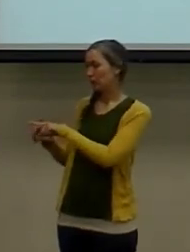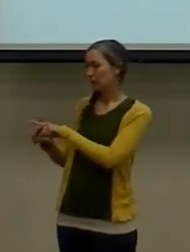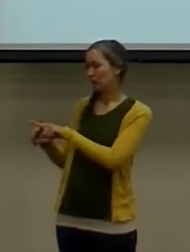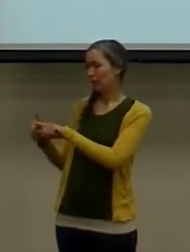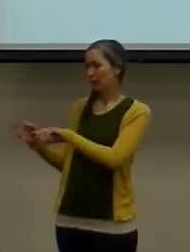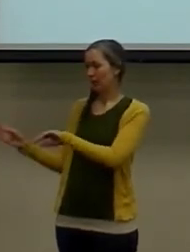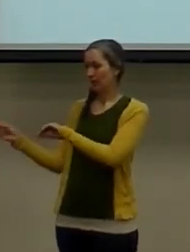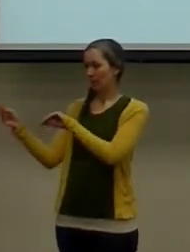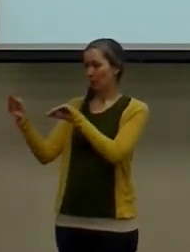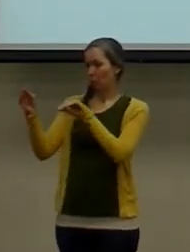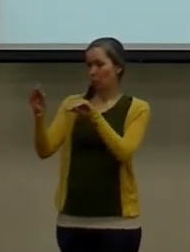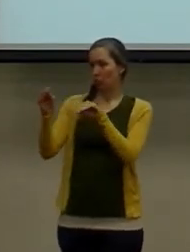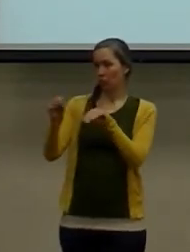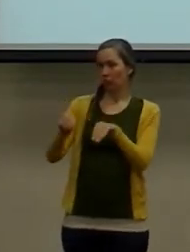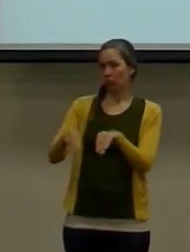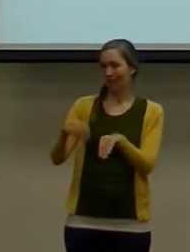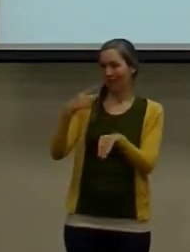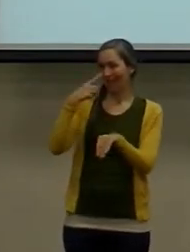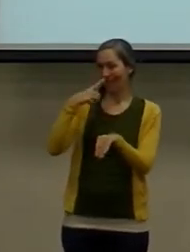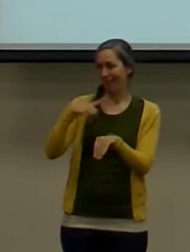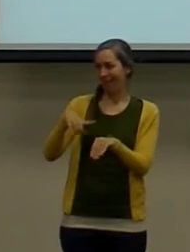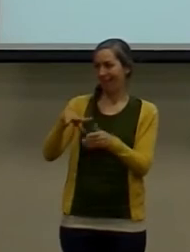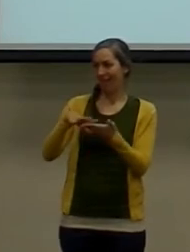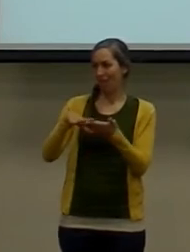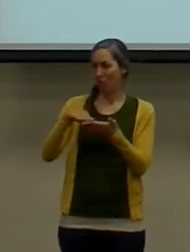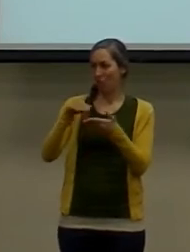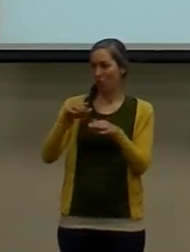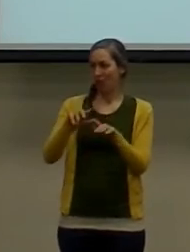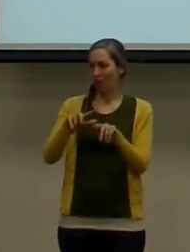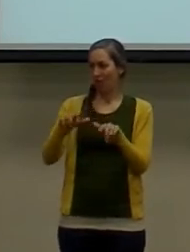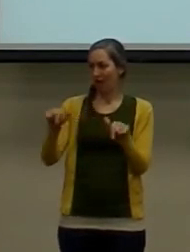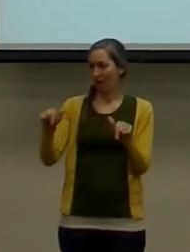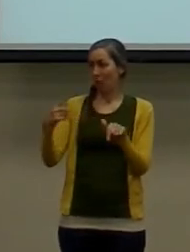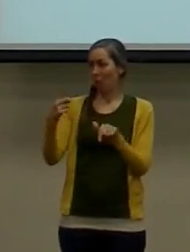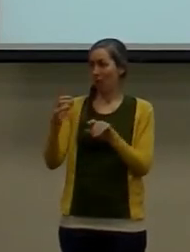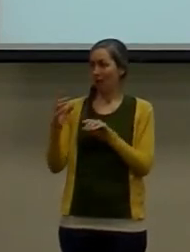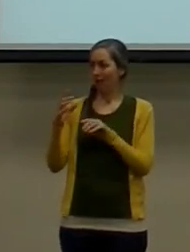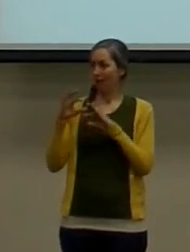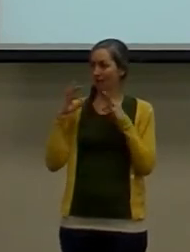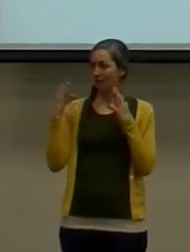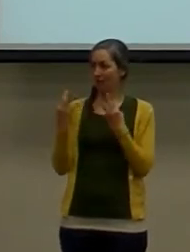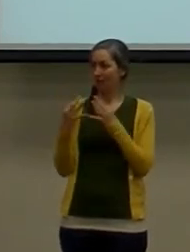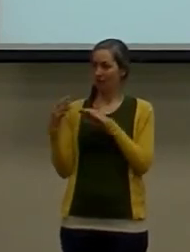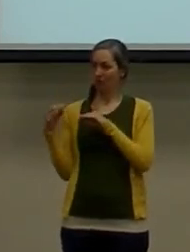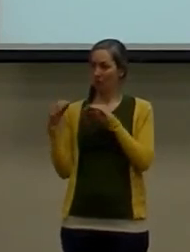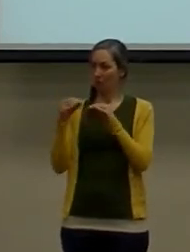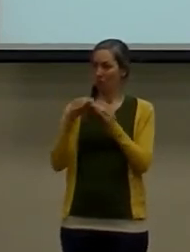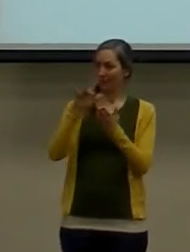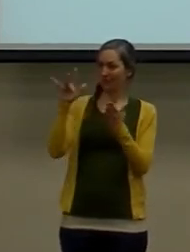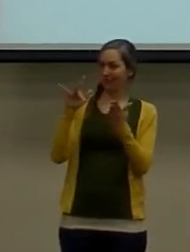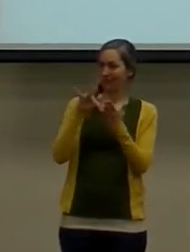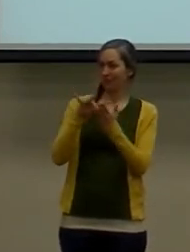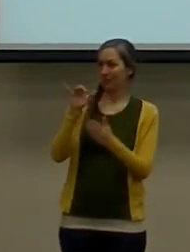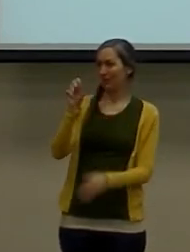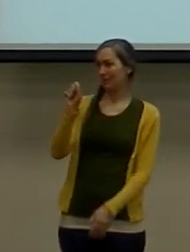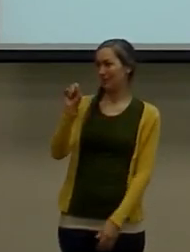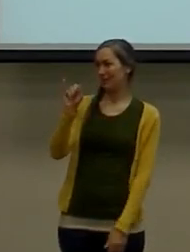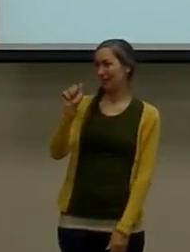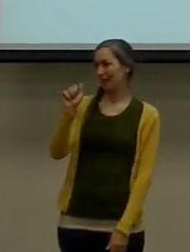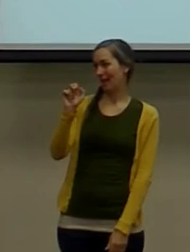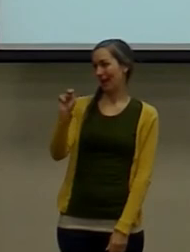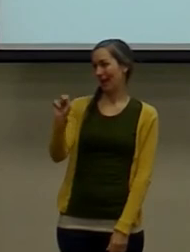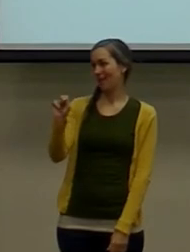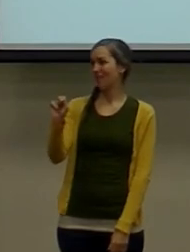there, and one family moved inland, moved into central Siam, central